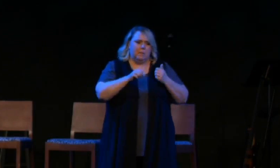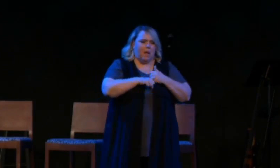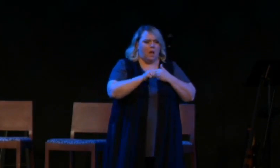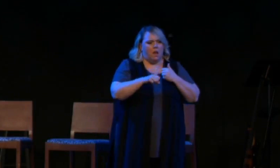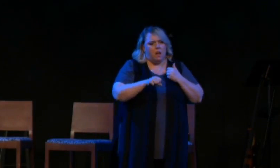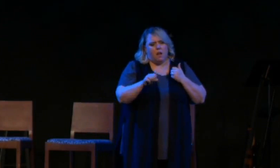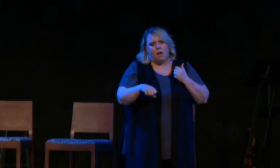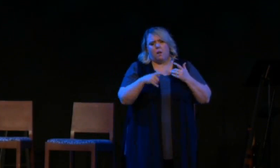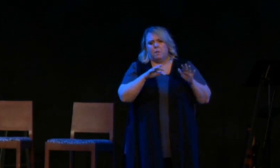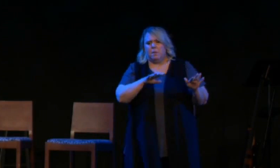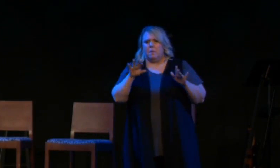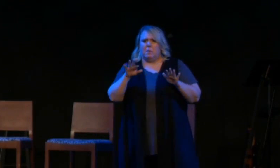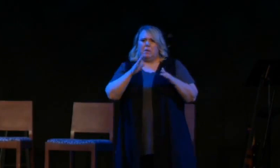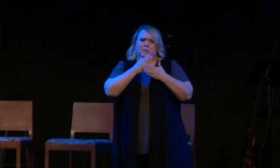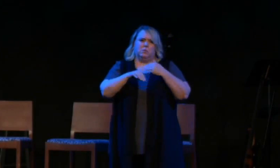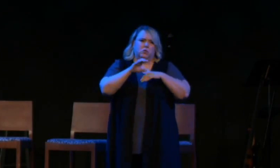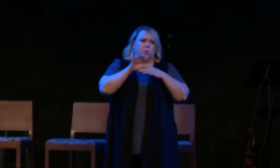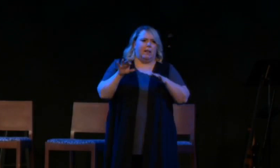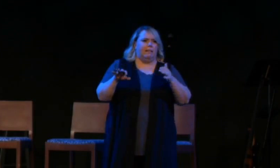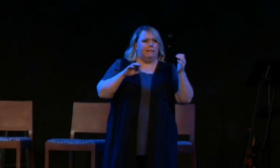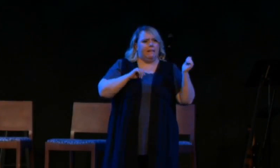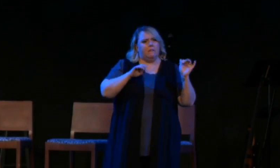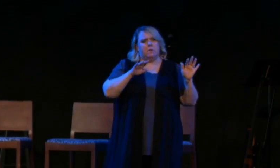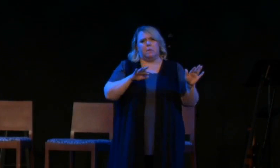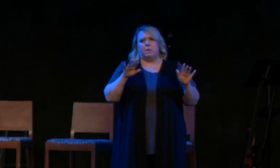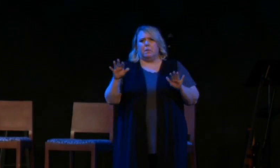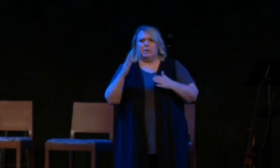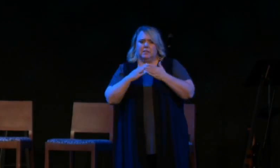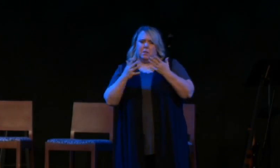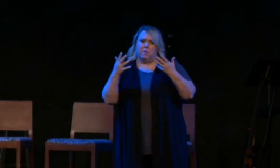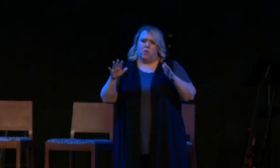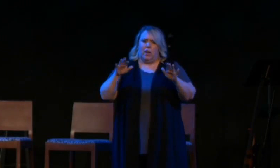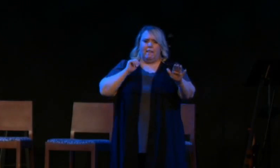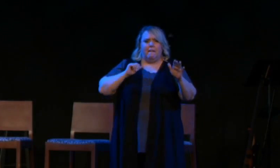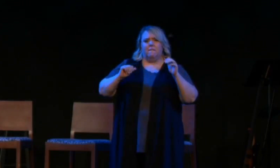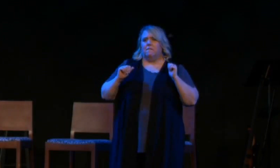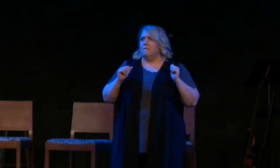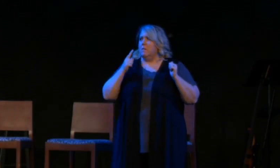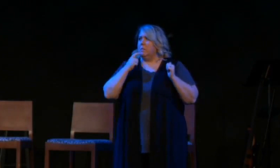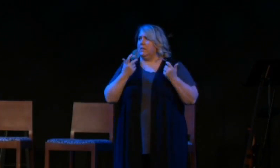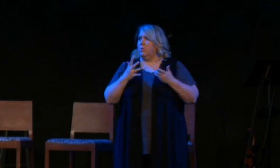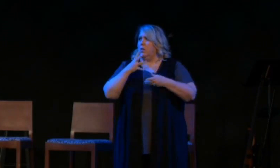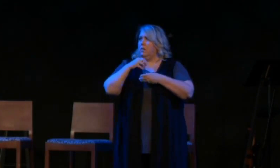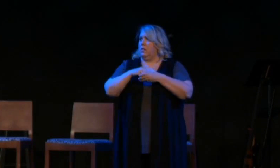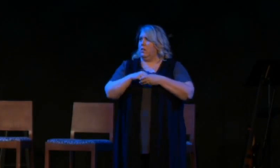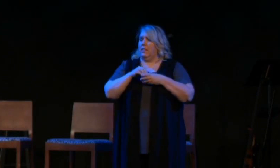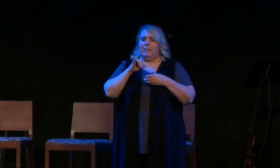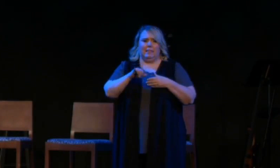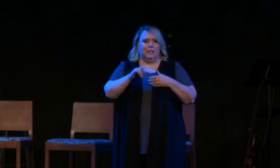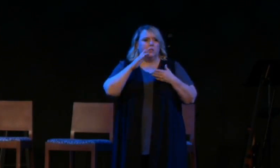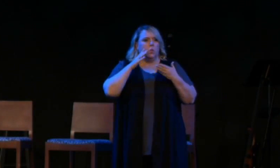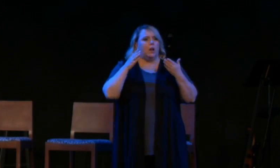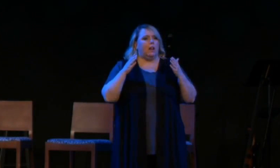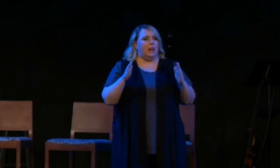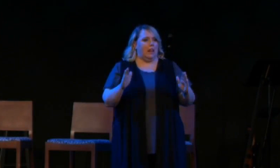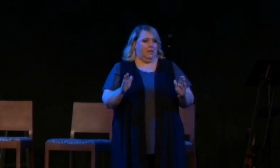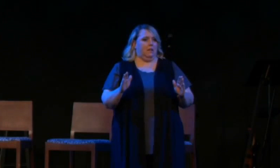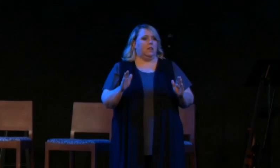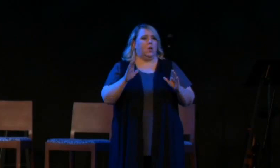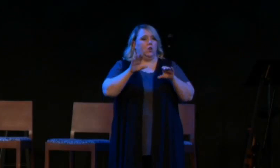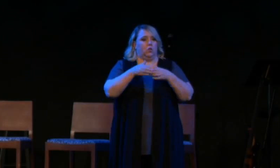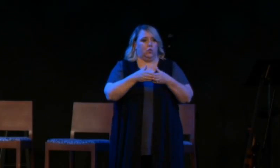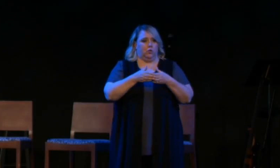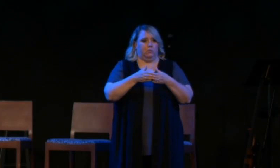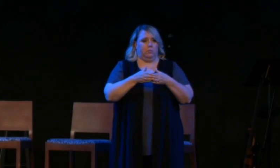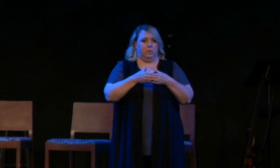of conflict. Some churches are going to just want to leave, and you've seen some churches already leave because they don't want to be around the conflict. This would let a group